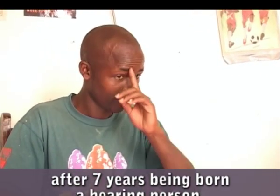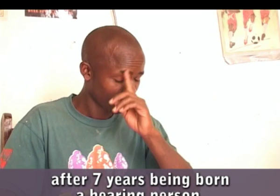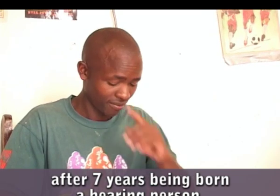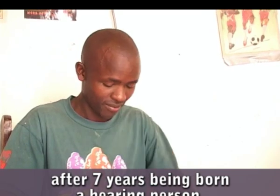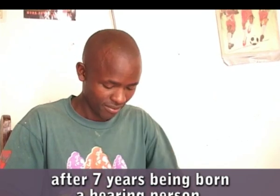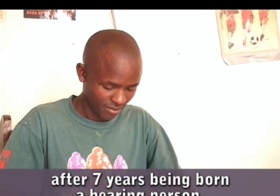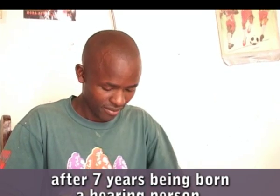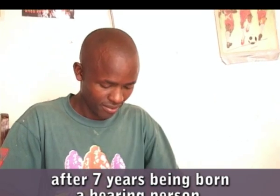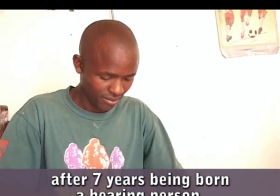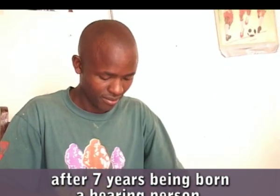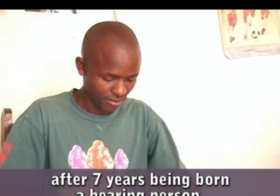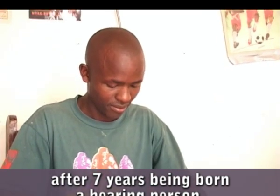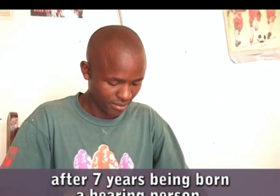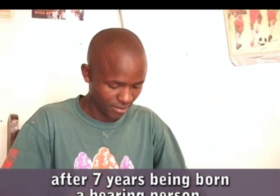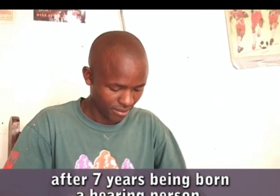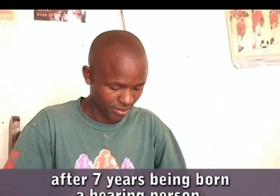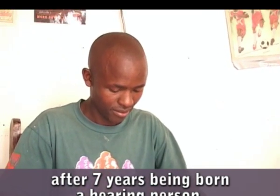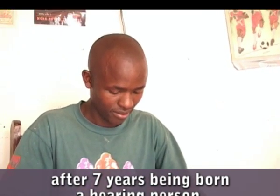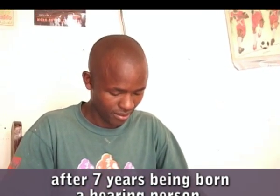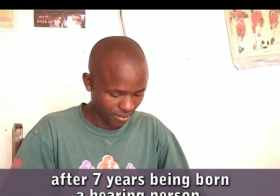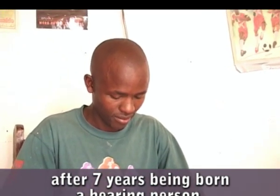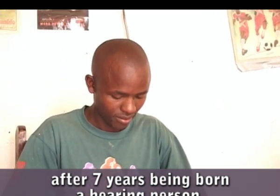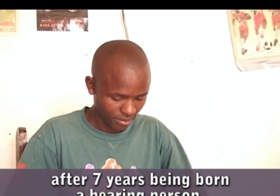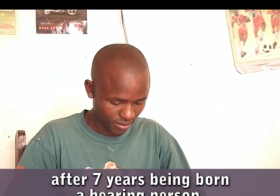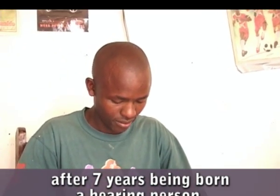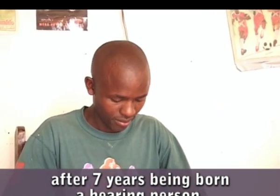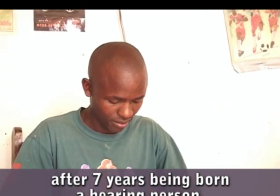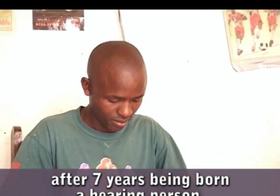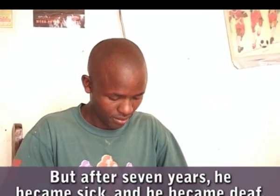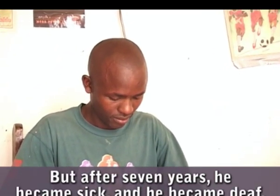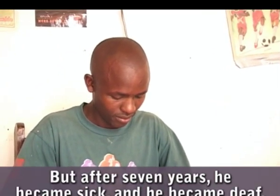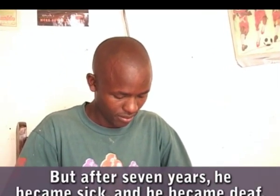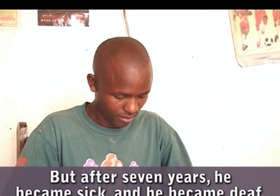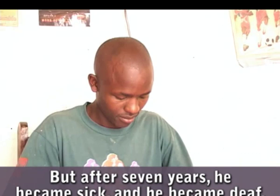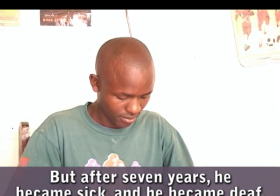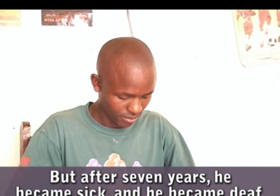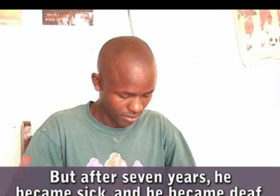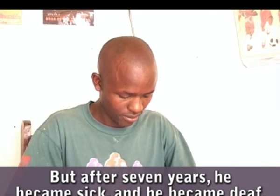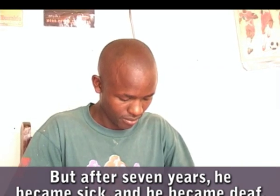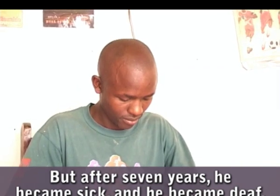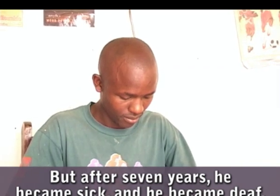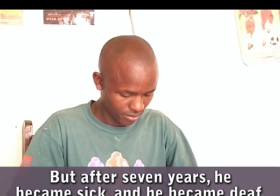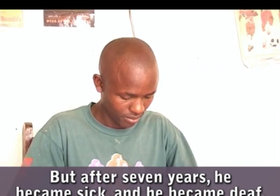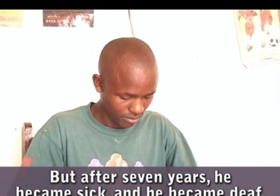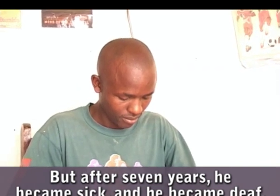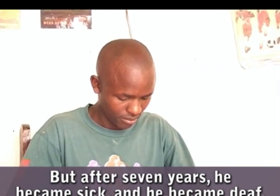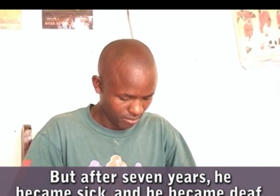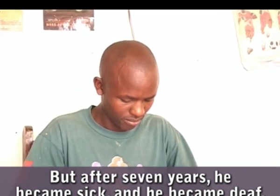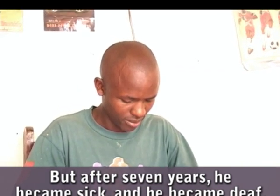after 7 years being born with hearing person, but after 7 years he became sick and